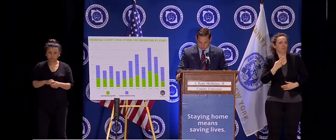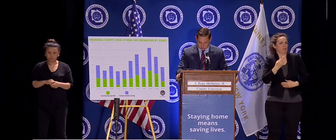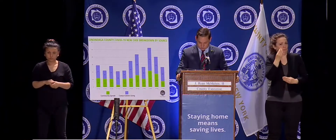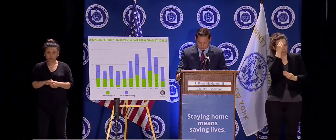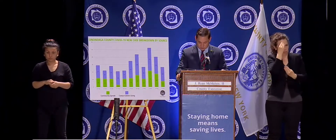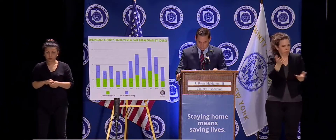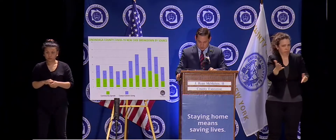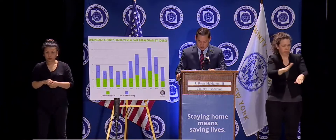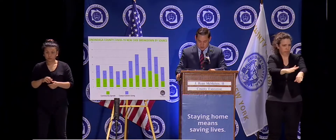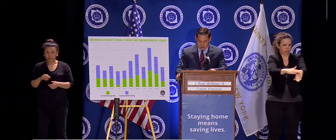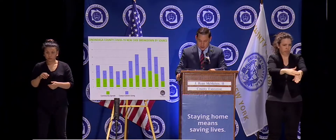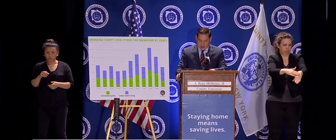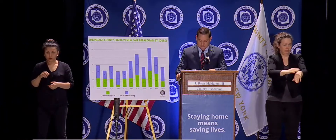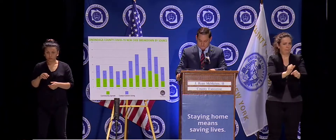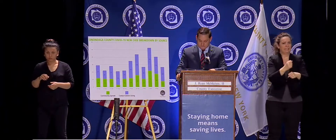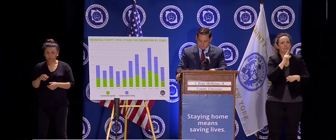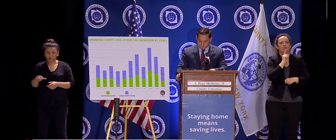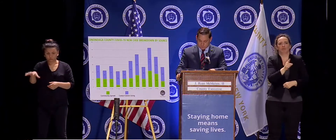mask in the stores.